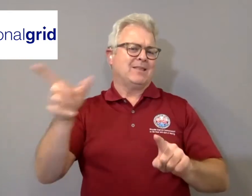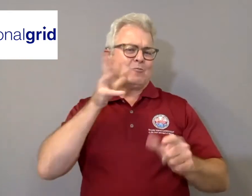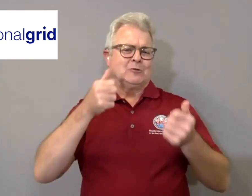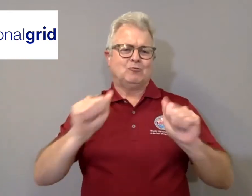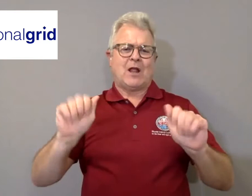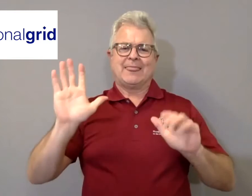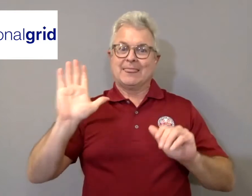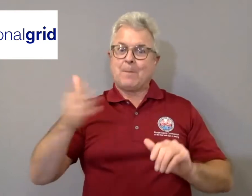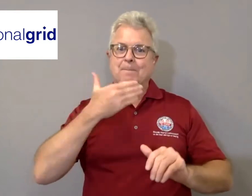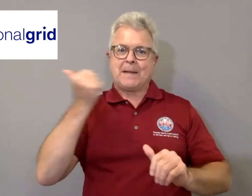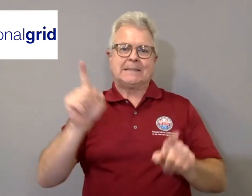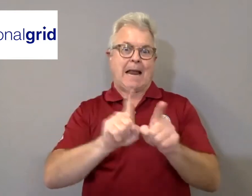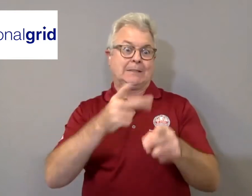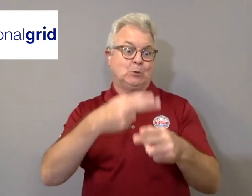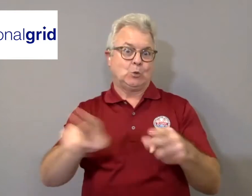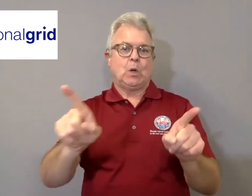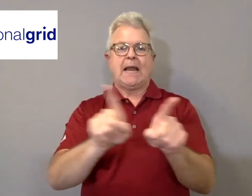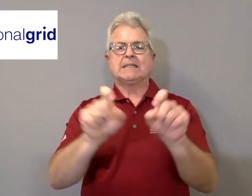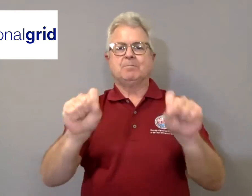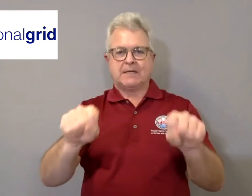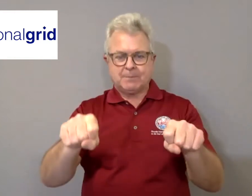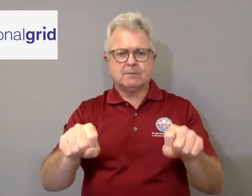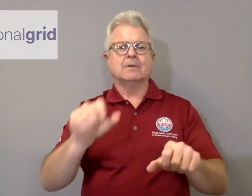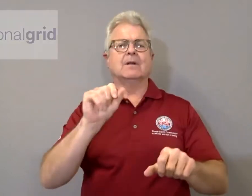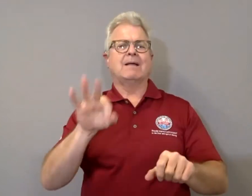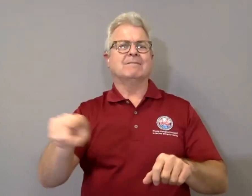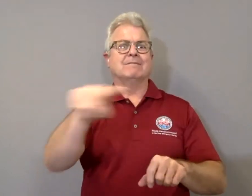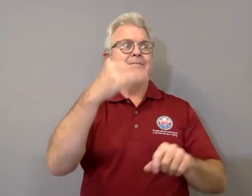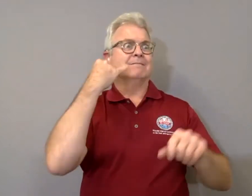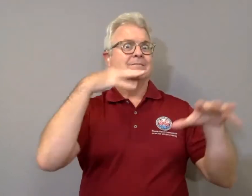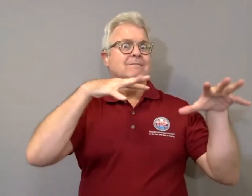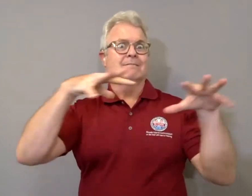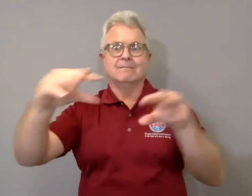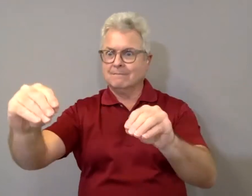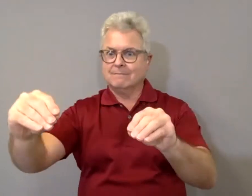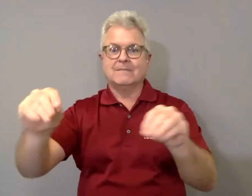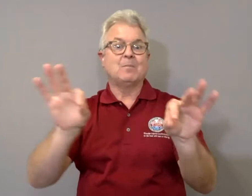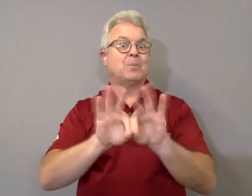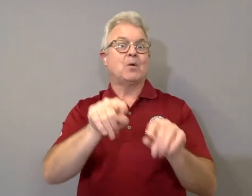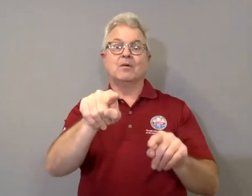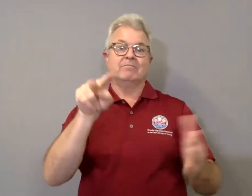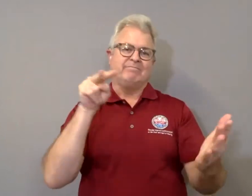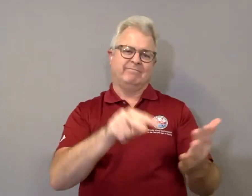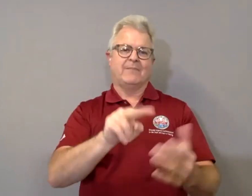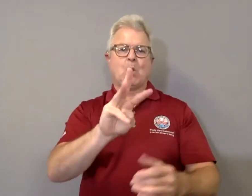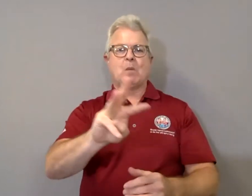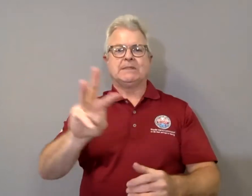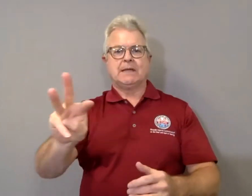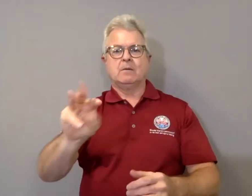restored. However, they're trying their best to make it as short as possible. So if you have a power